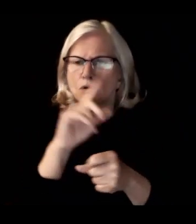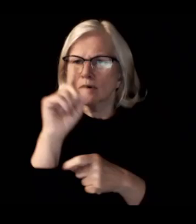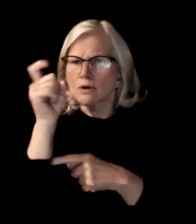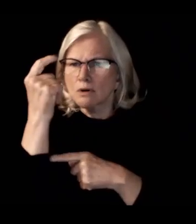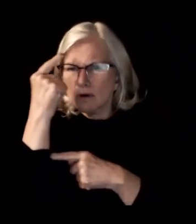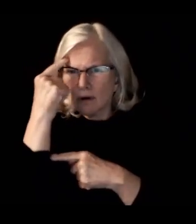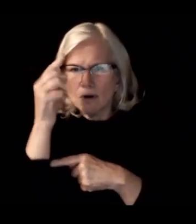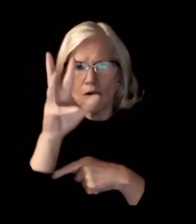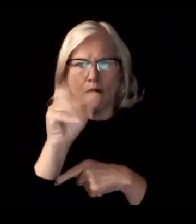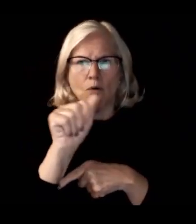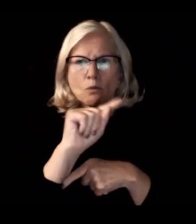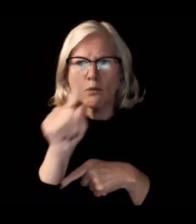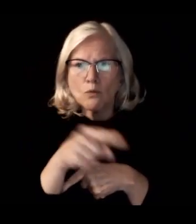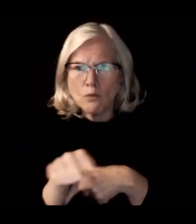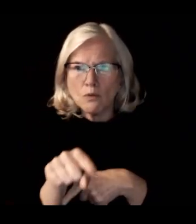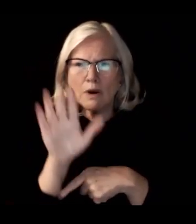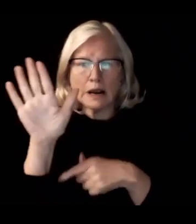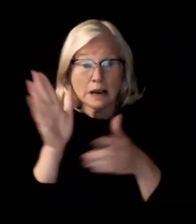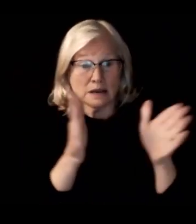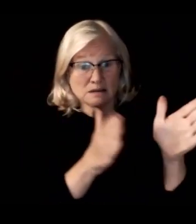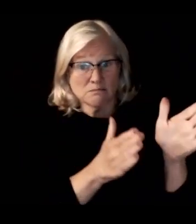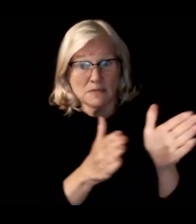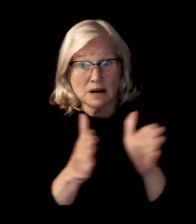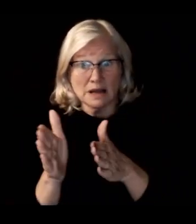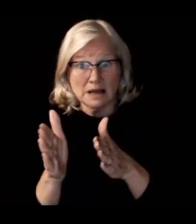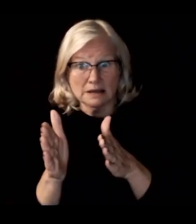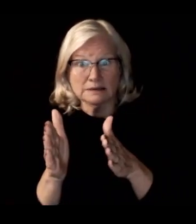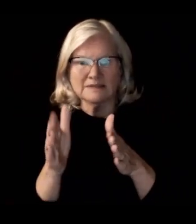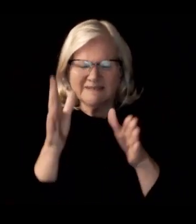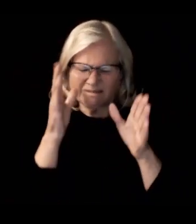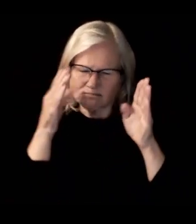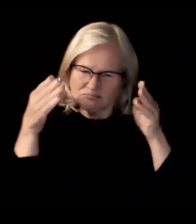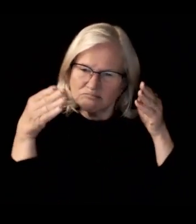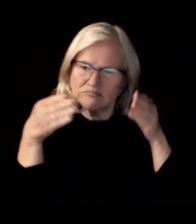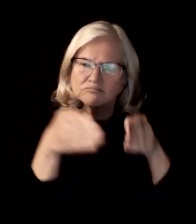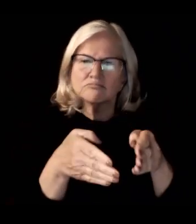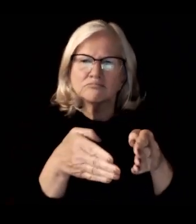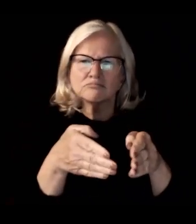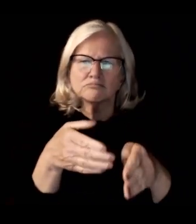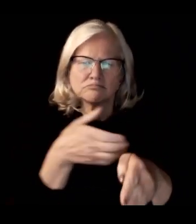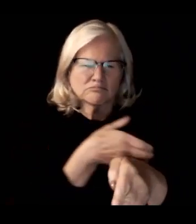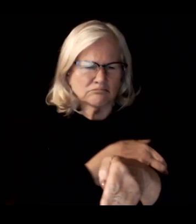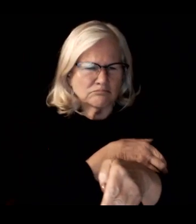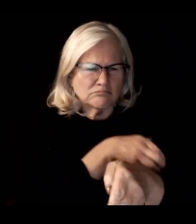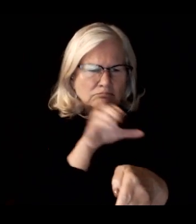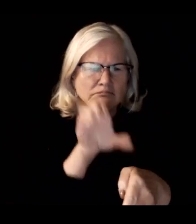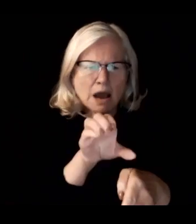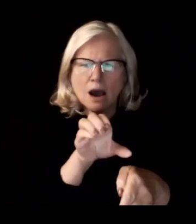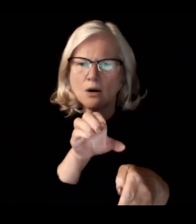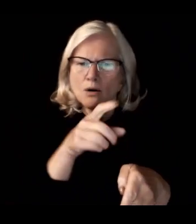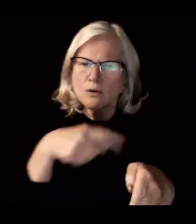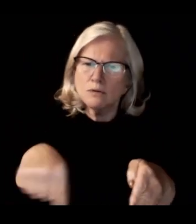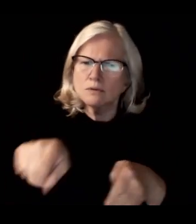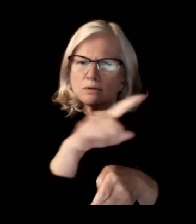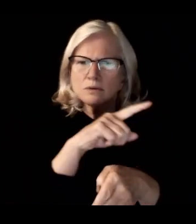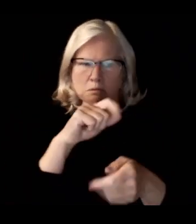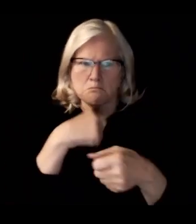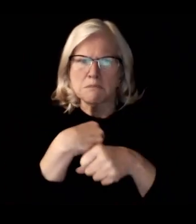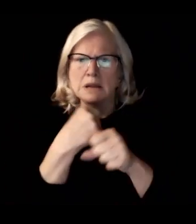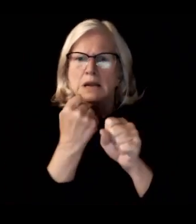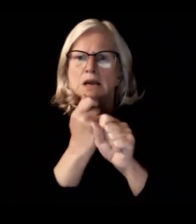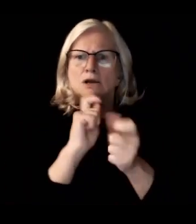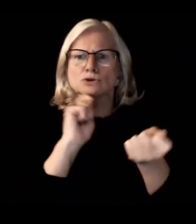plan really helped focus that energy in the areas where it has made a big impact. Infection